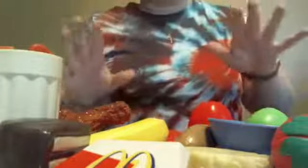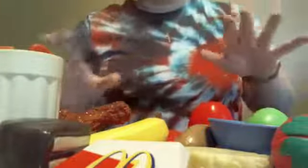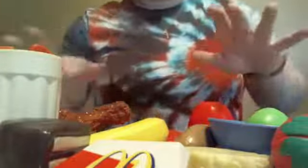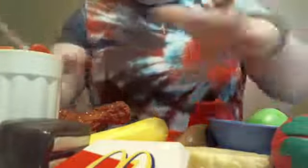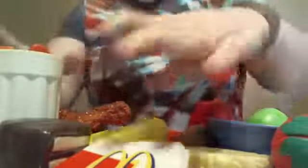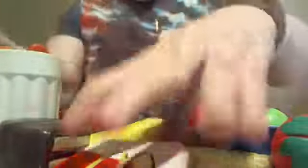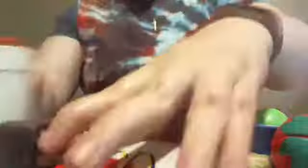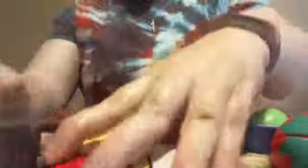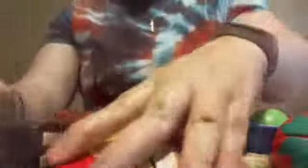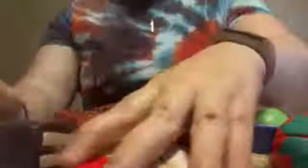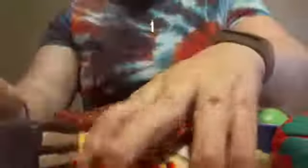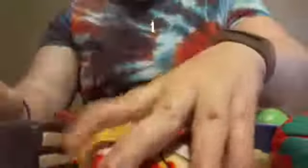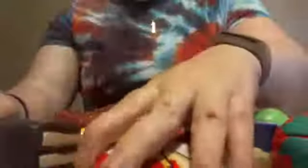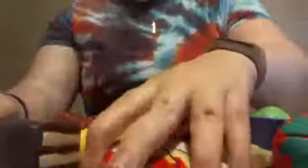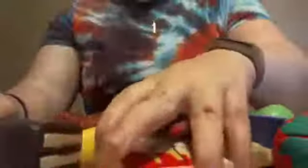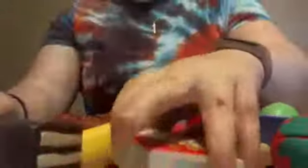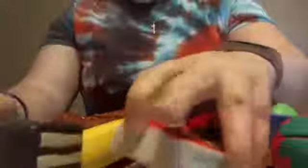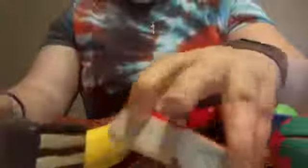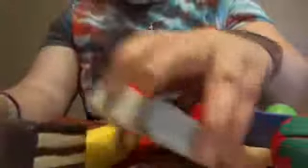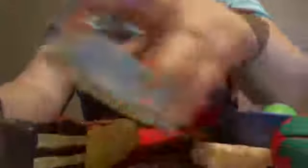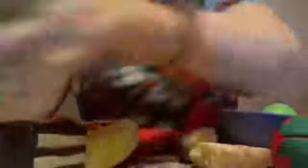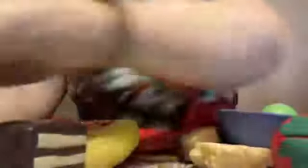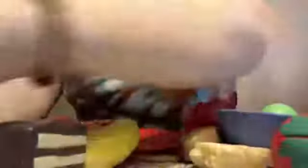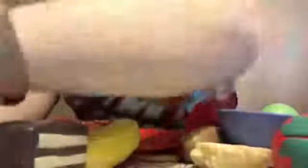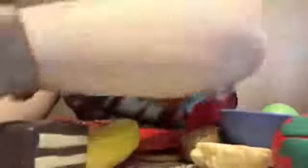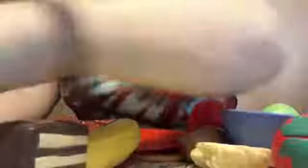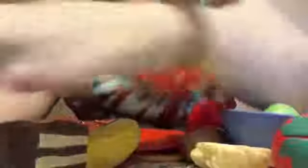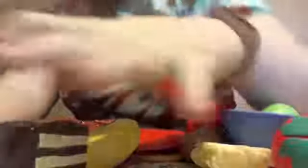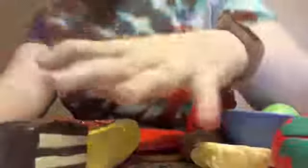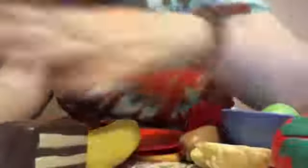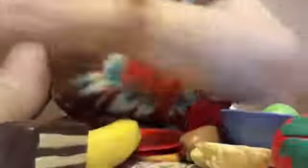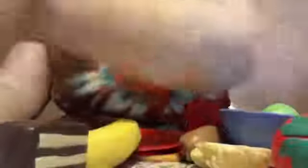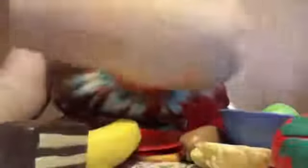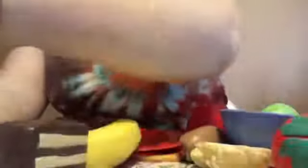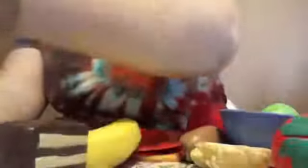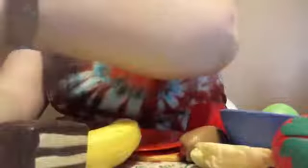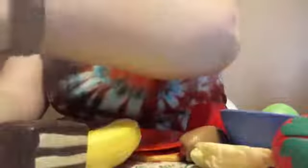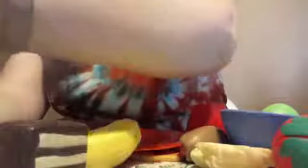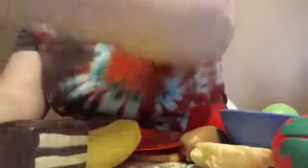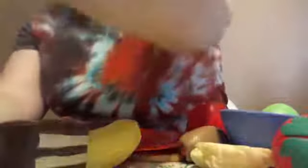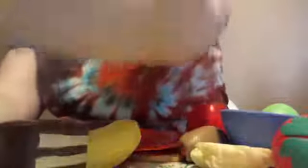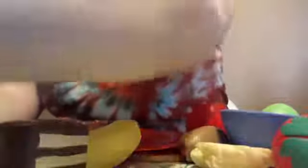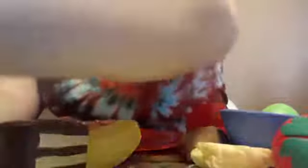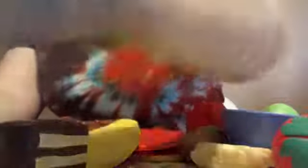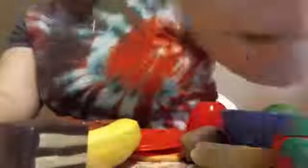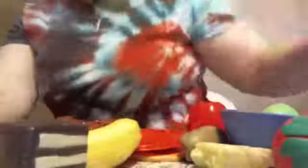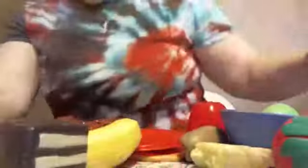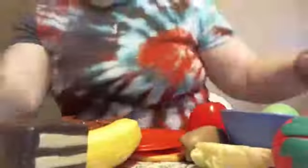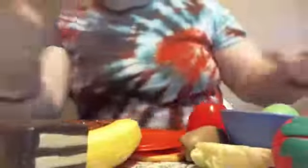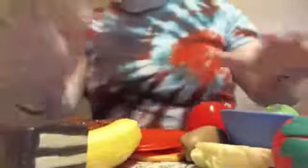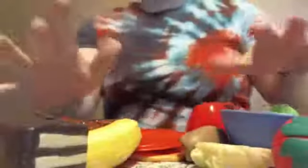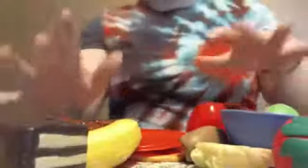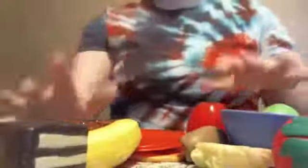you can guess which one is missing. So I'm going to start with 3 items. And